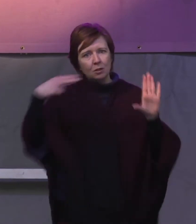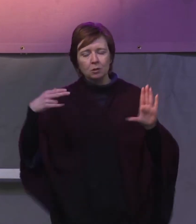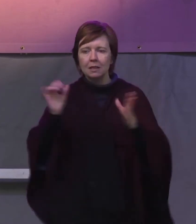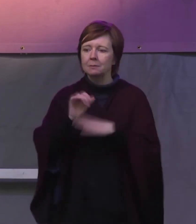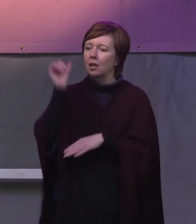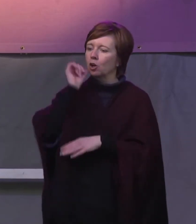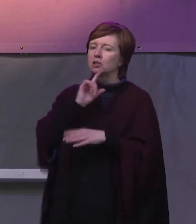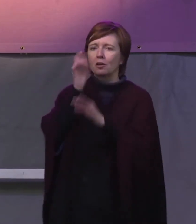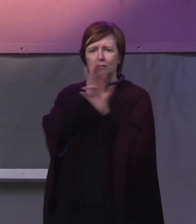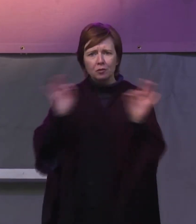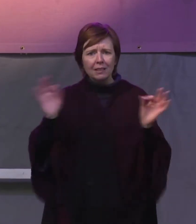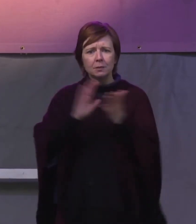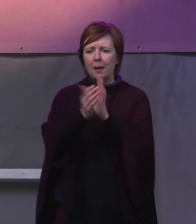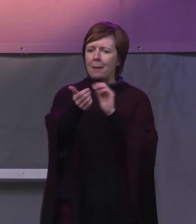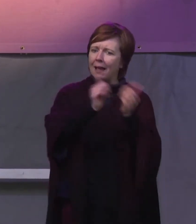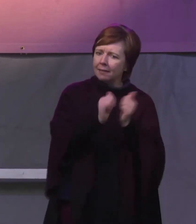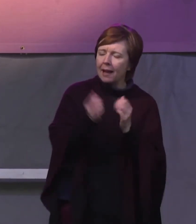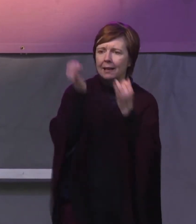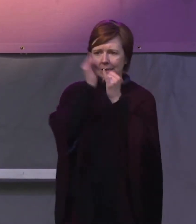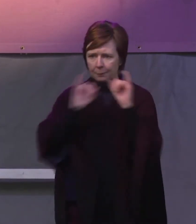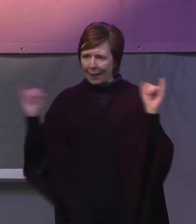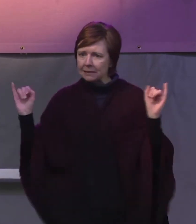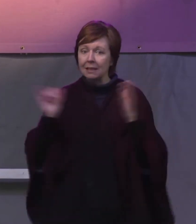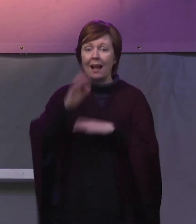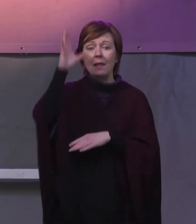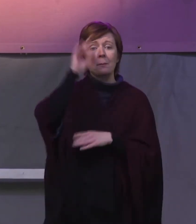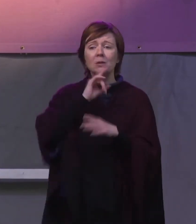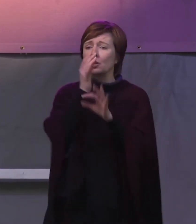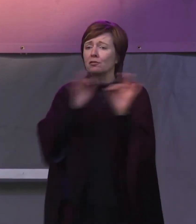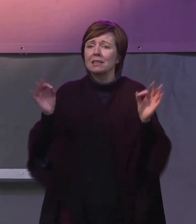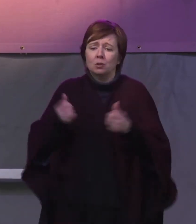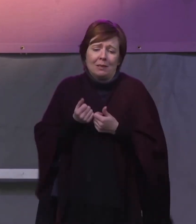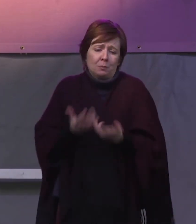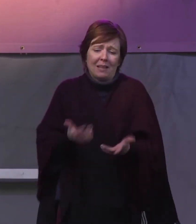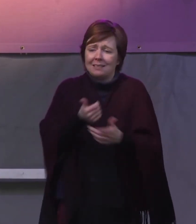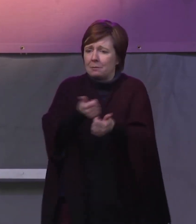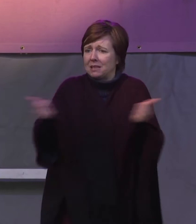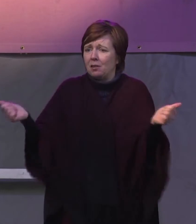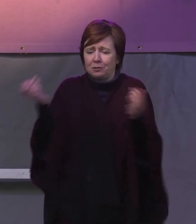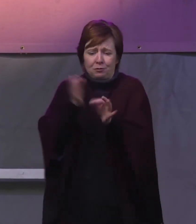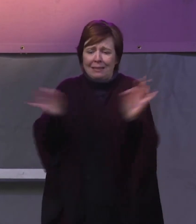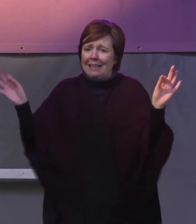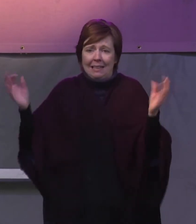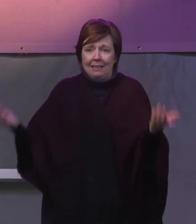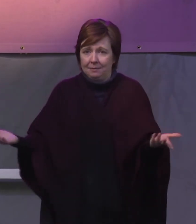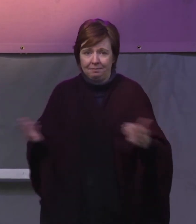girls are free to be athletic and independent, and so that boys are free to express themselves freely.